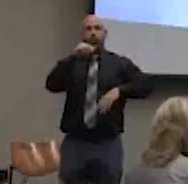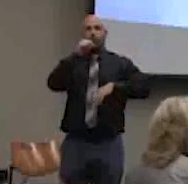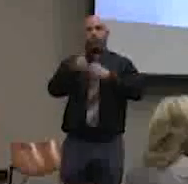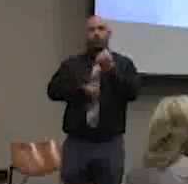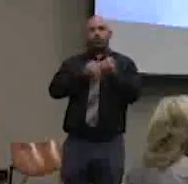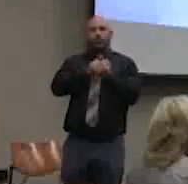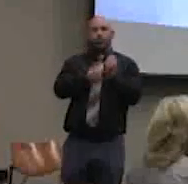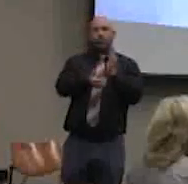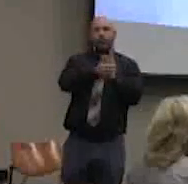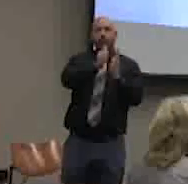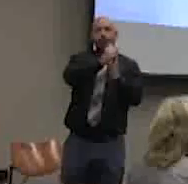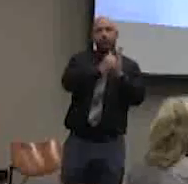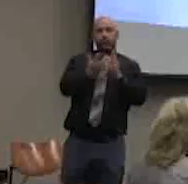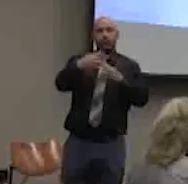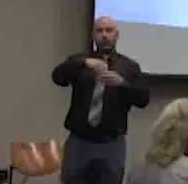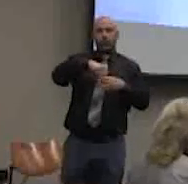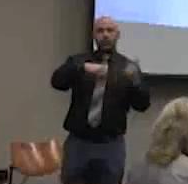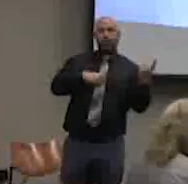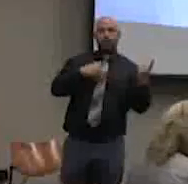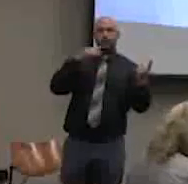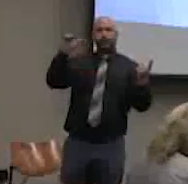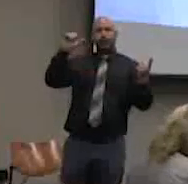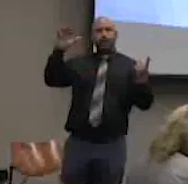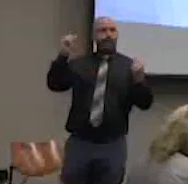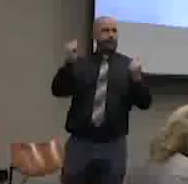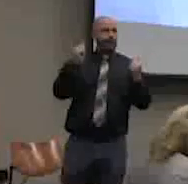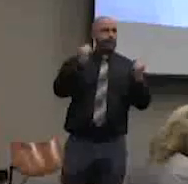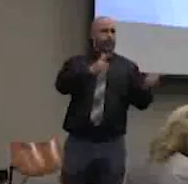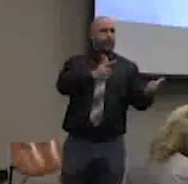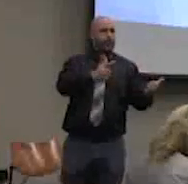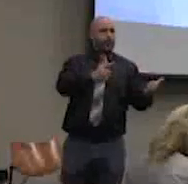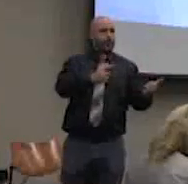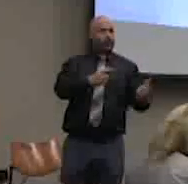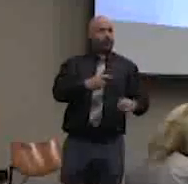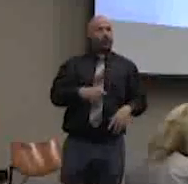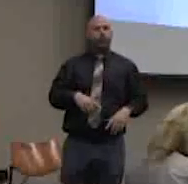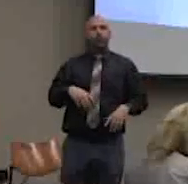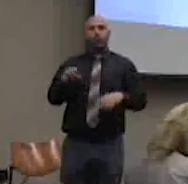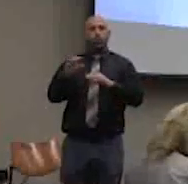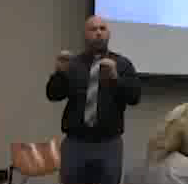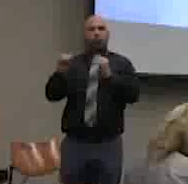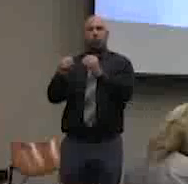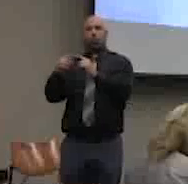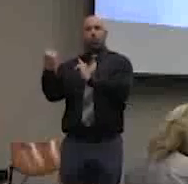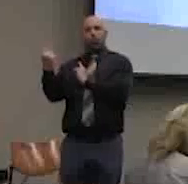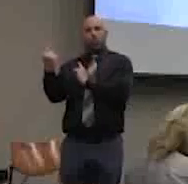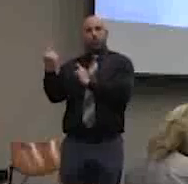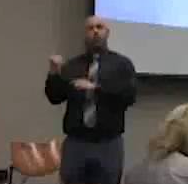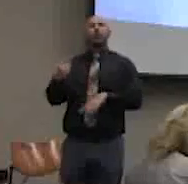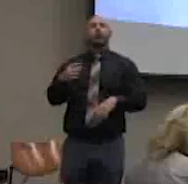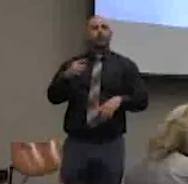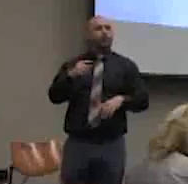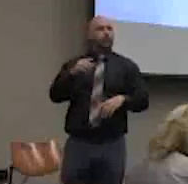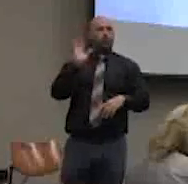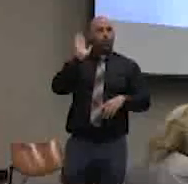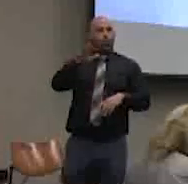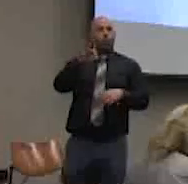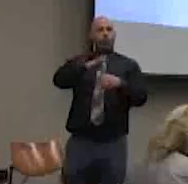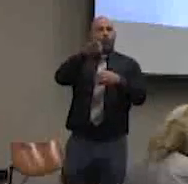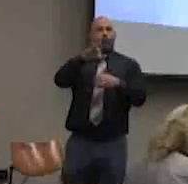this? Yay. Those not in favor? So we have unanimous approval. Thank you.